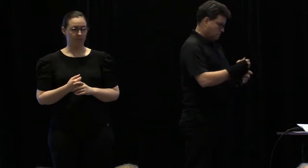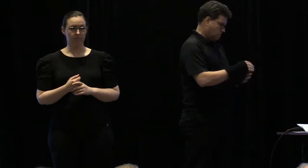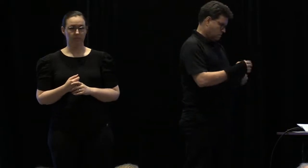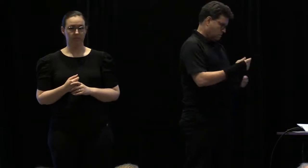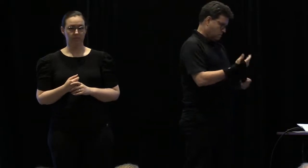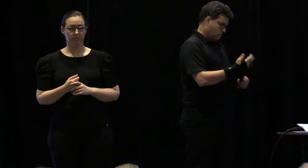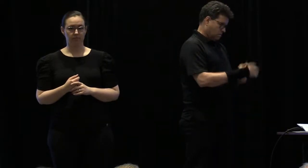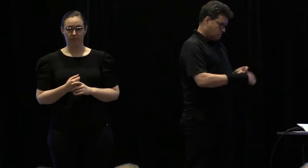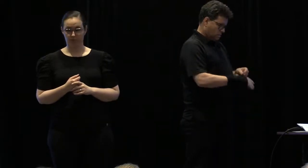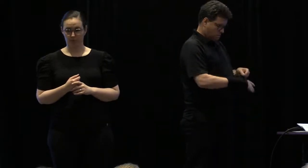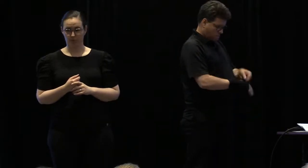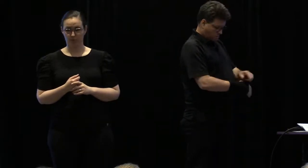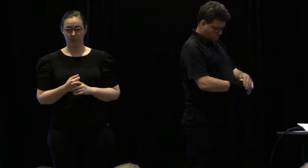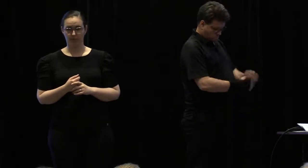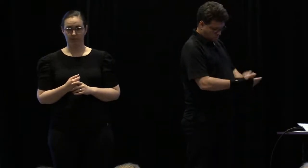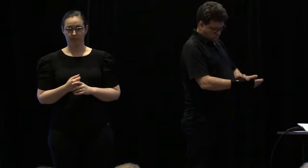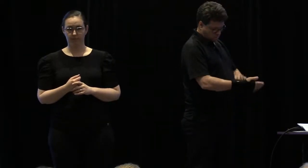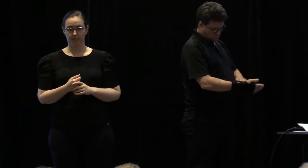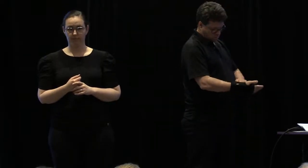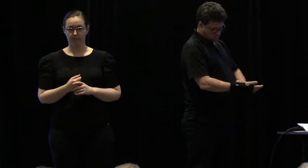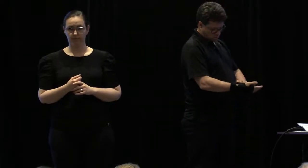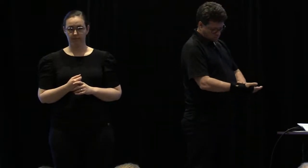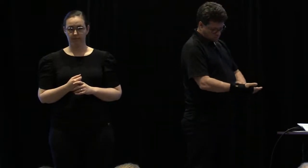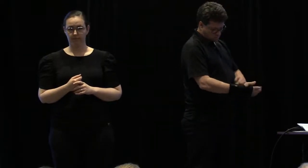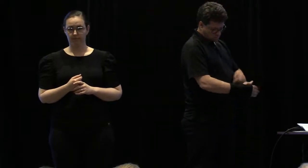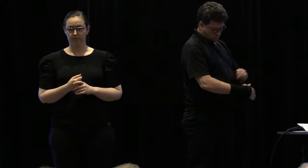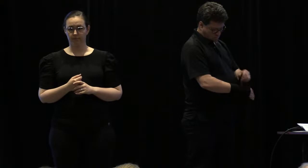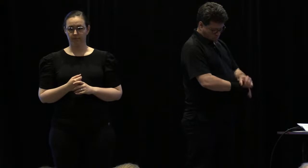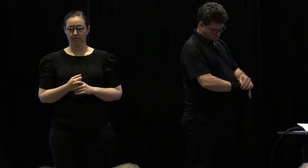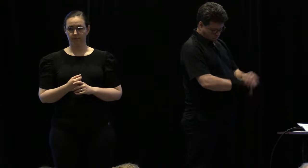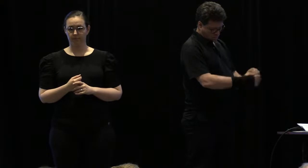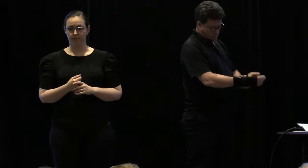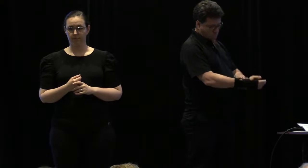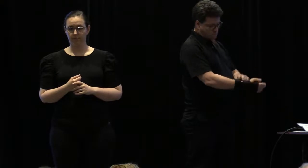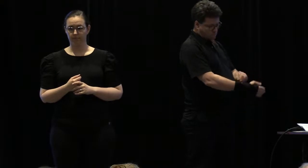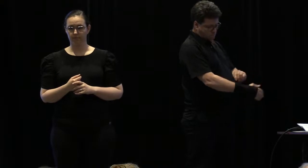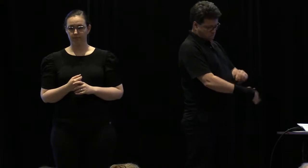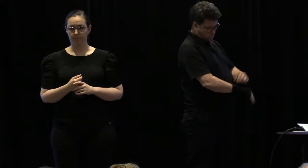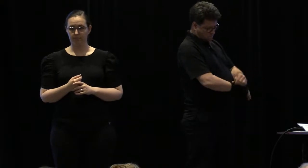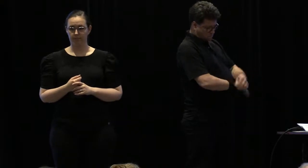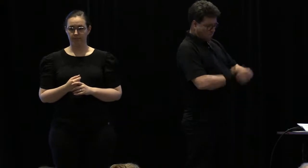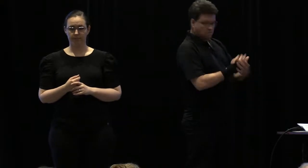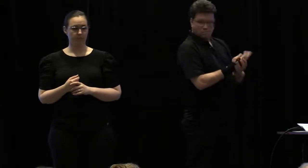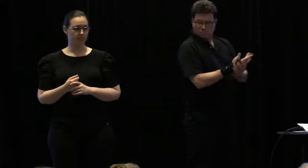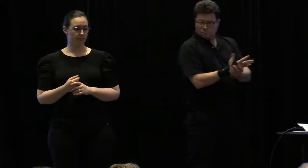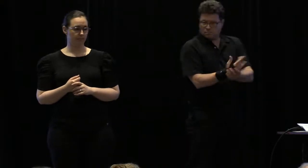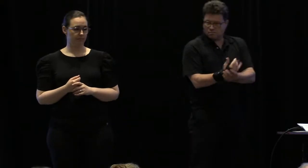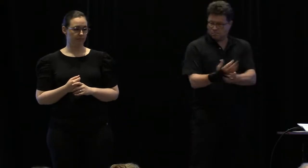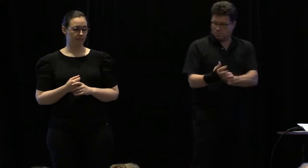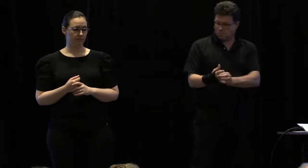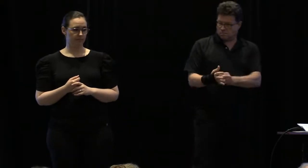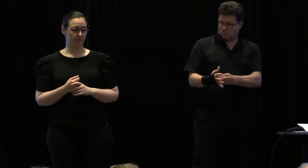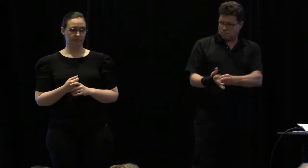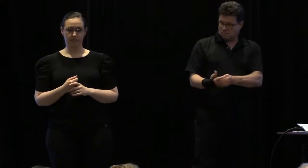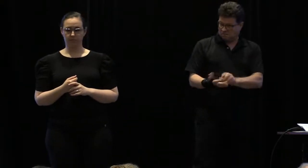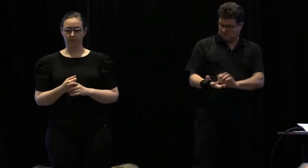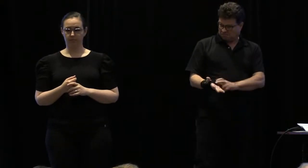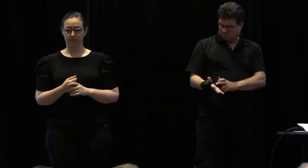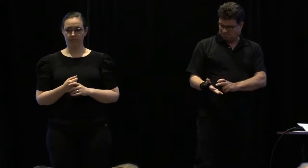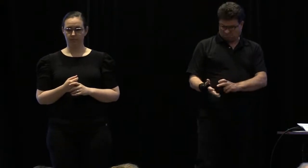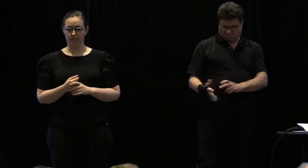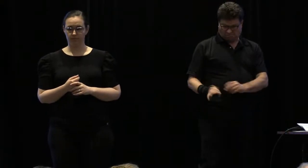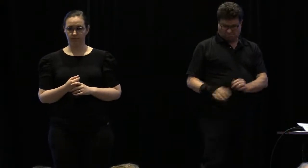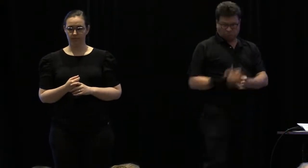and others who have been involved in making it possible for the passing of the Accessible BC Act into law in British